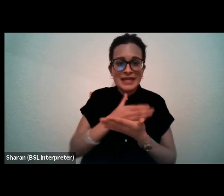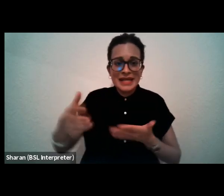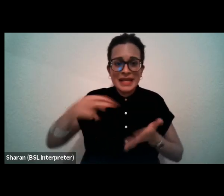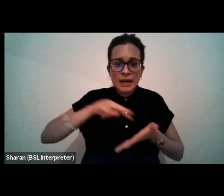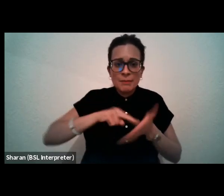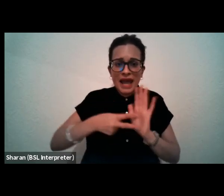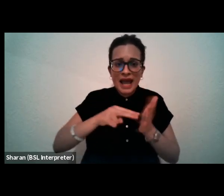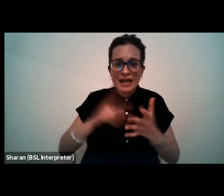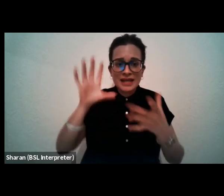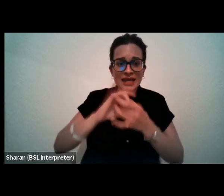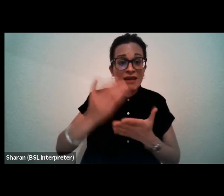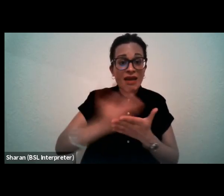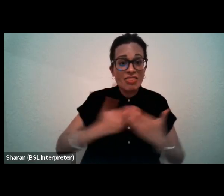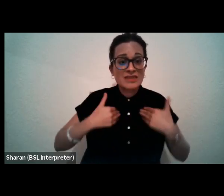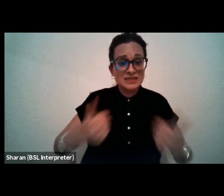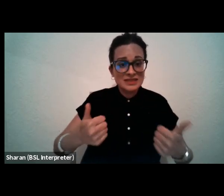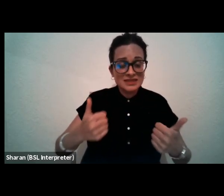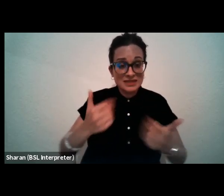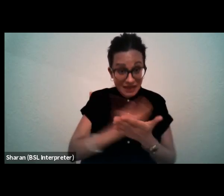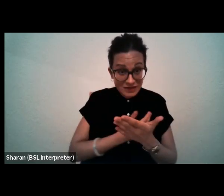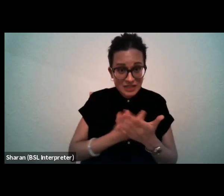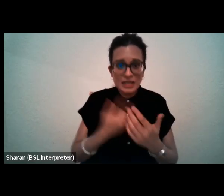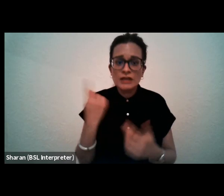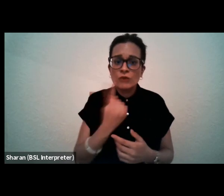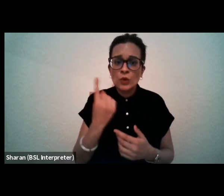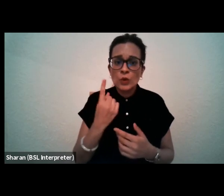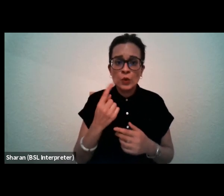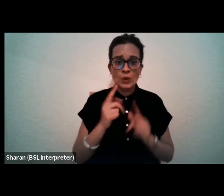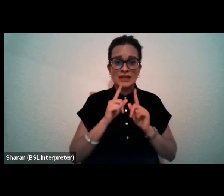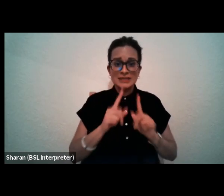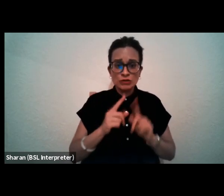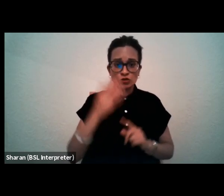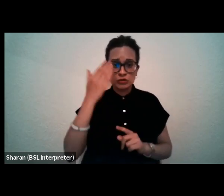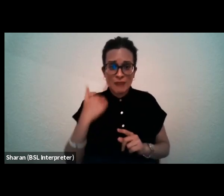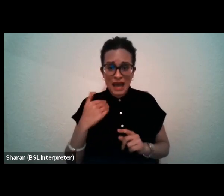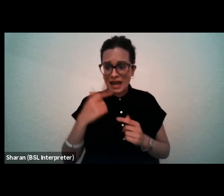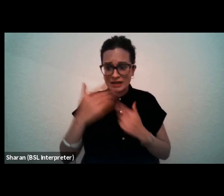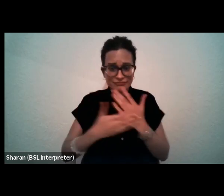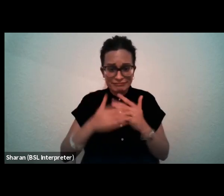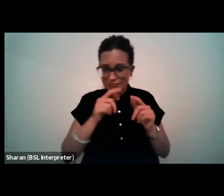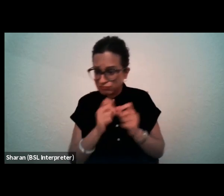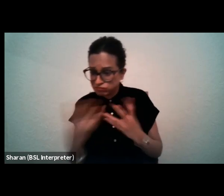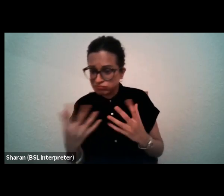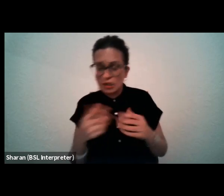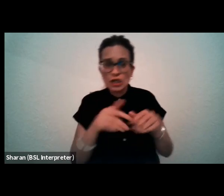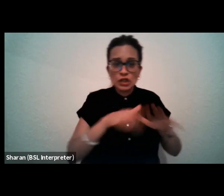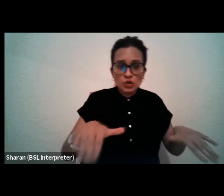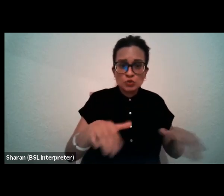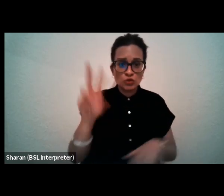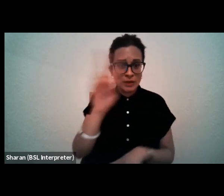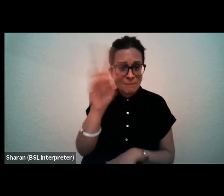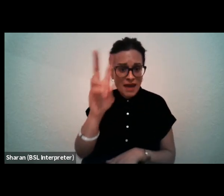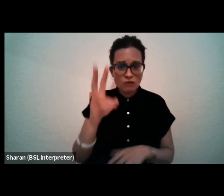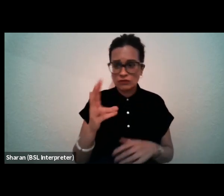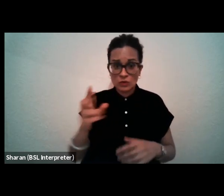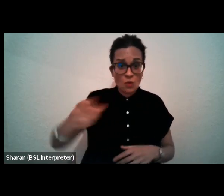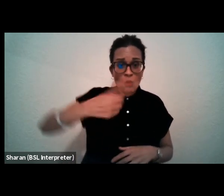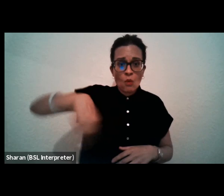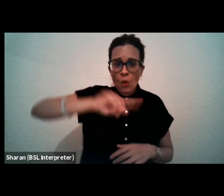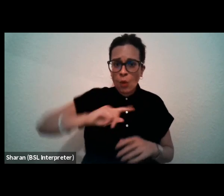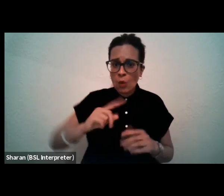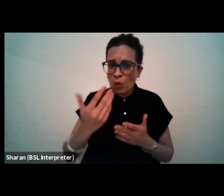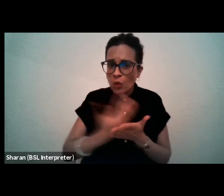and safety for our Black educators, the parents, carers and children and young people, and what is happening